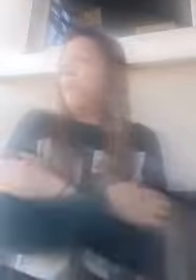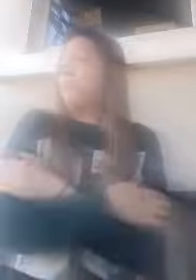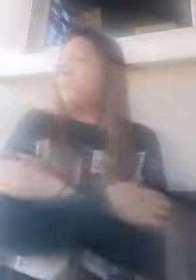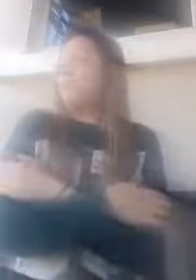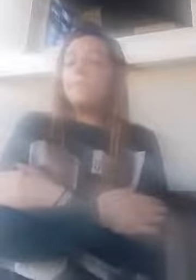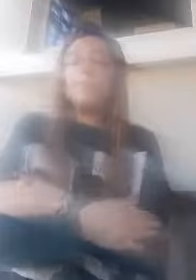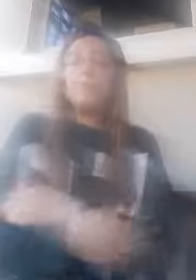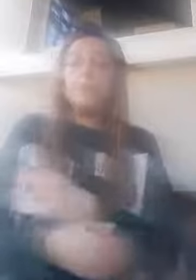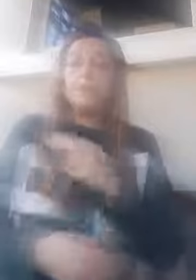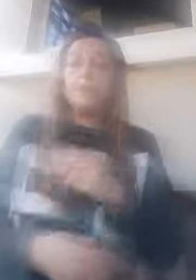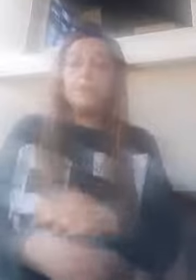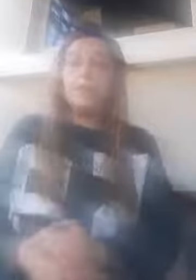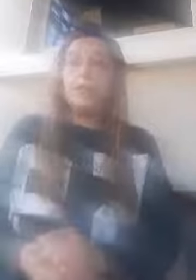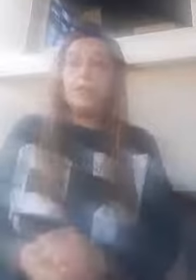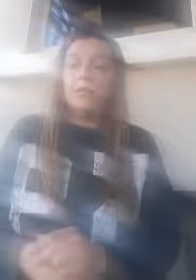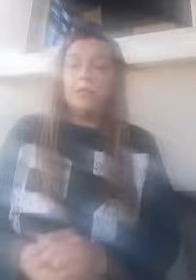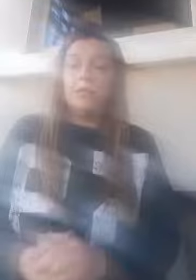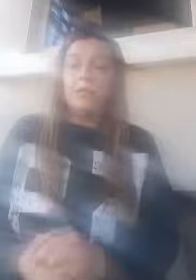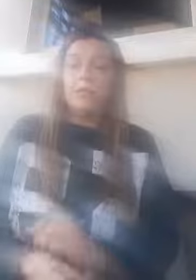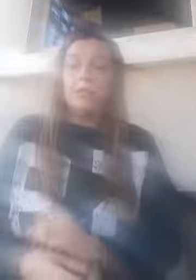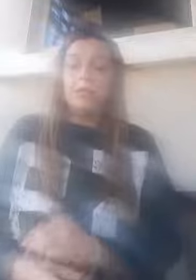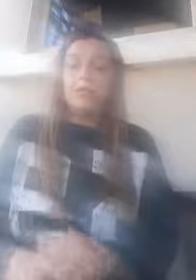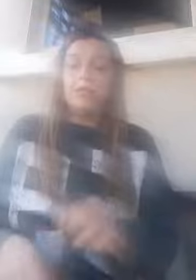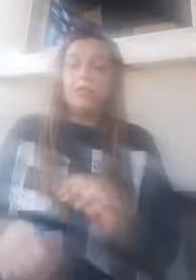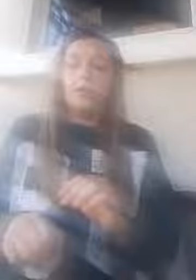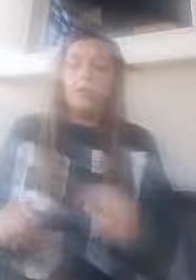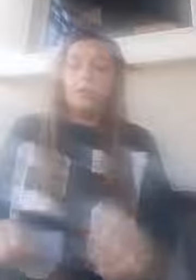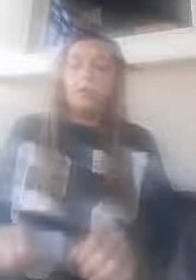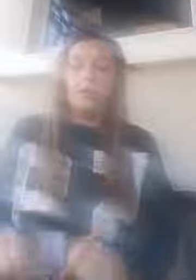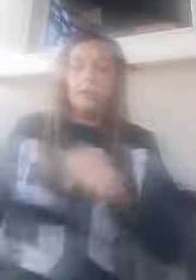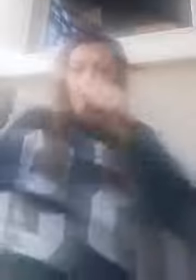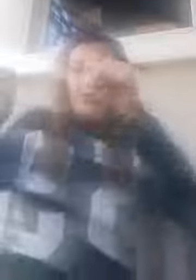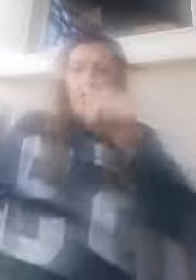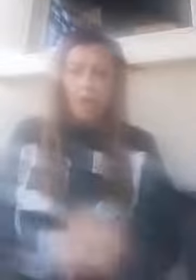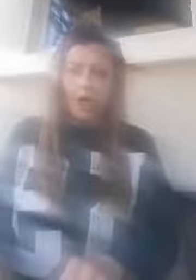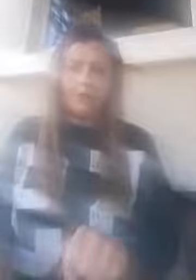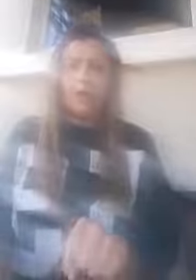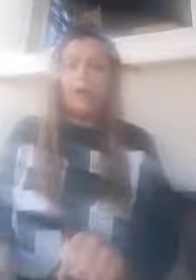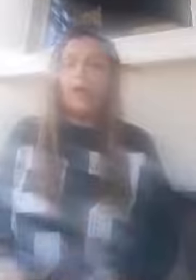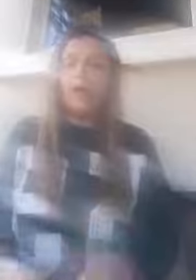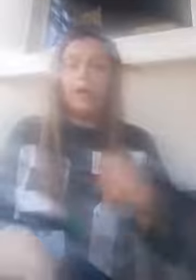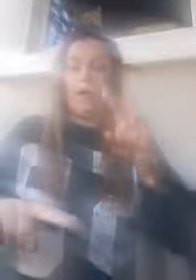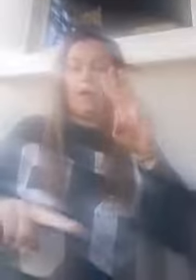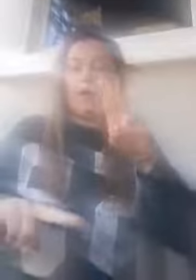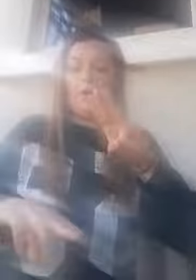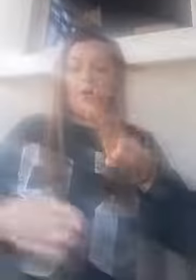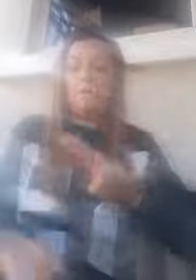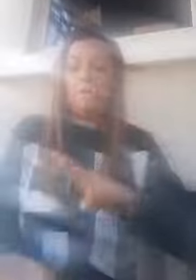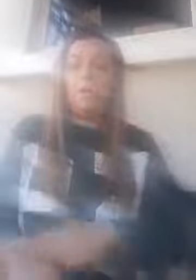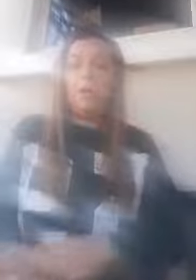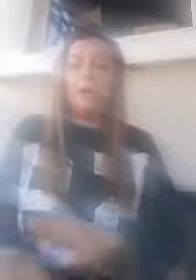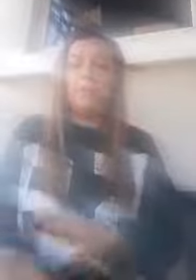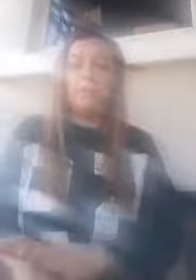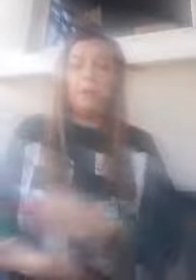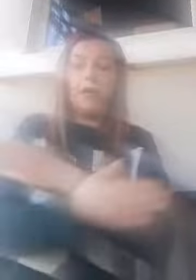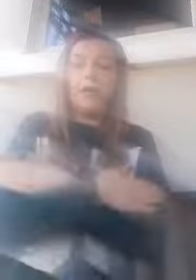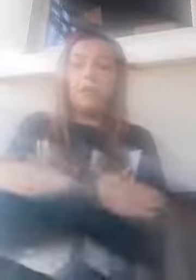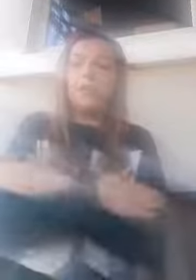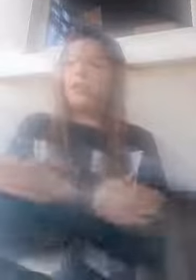said, someone's been sitting in my chair. And mummy bear said,